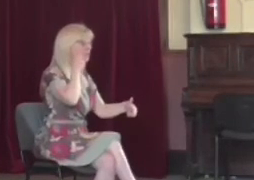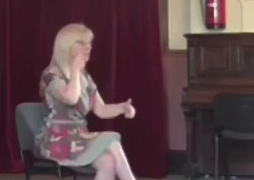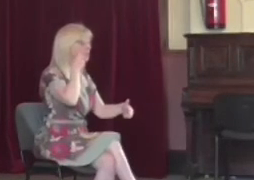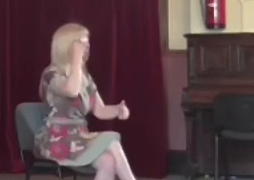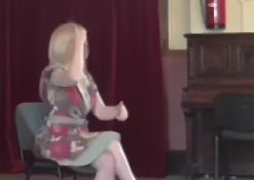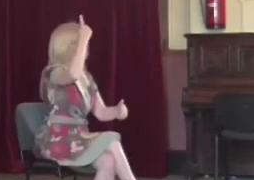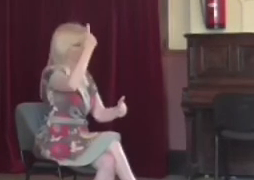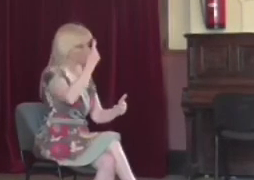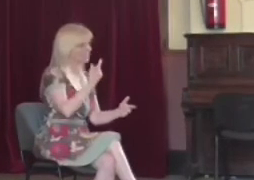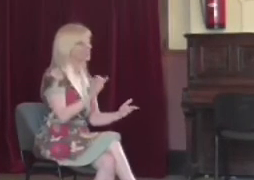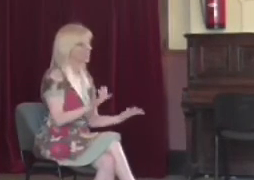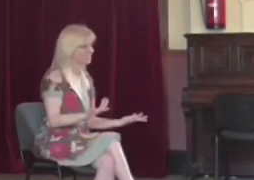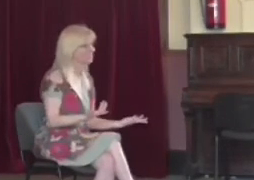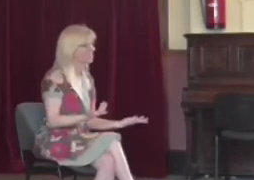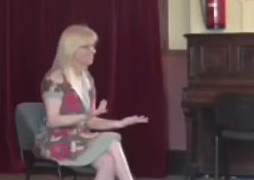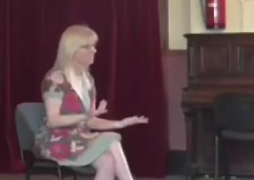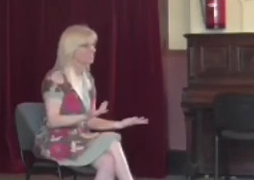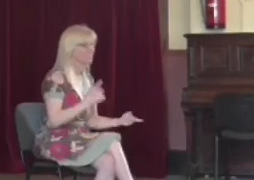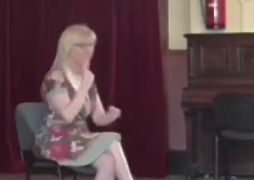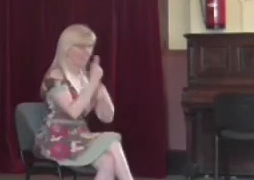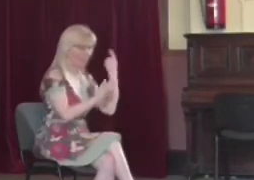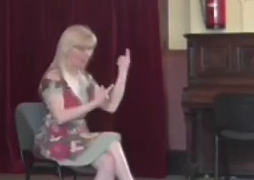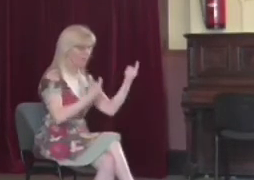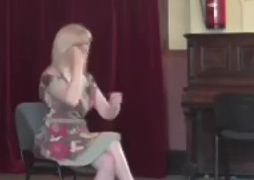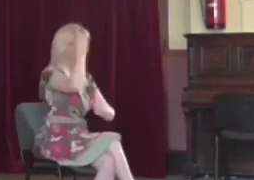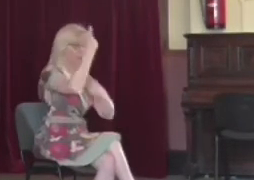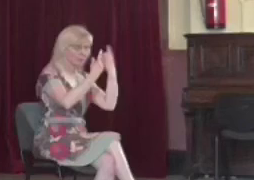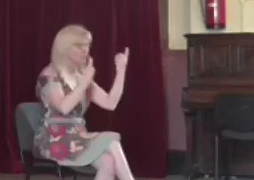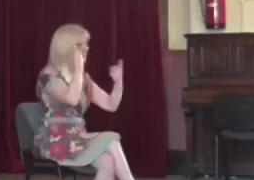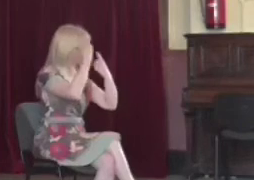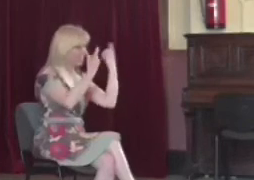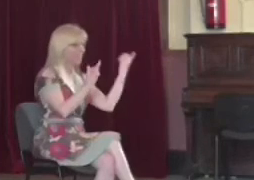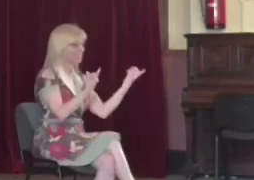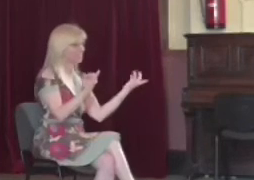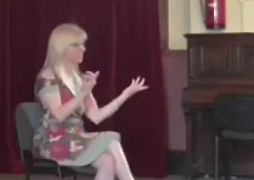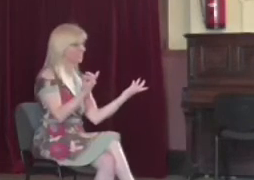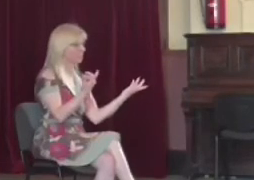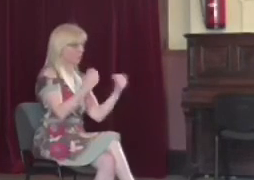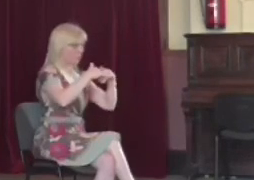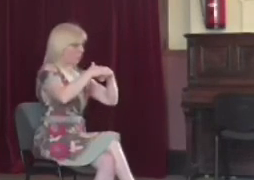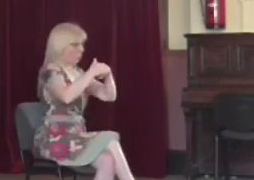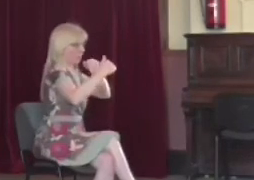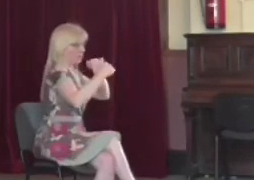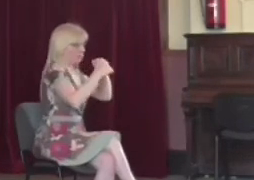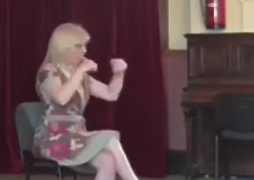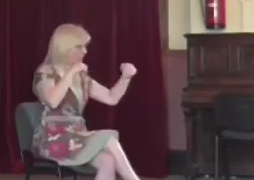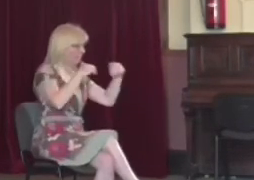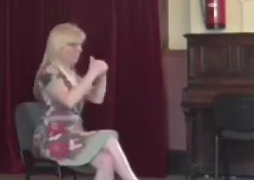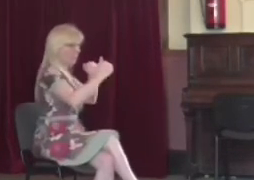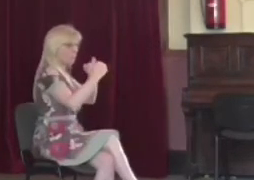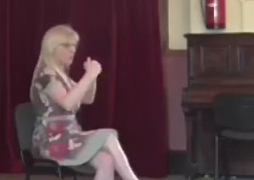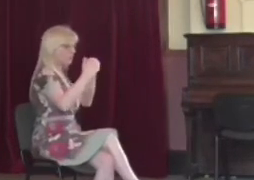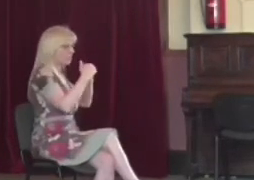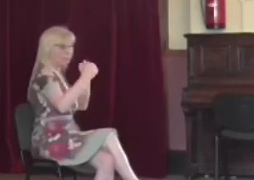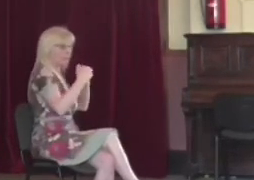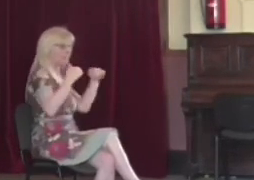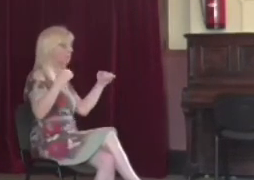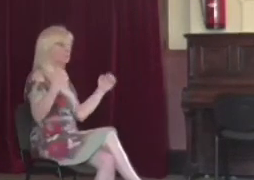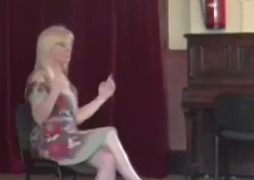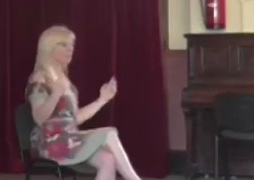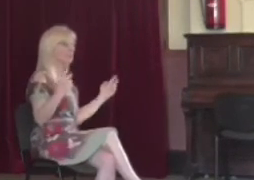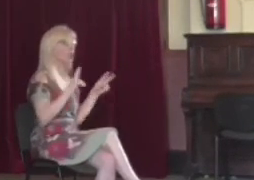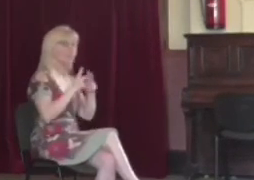The only way that we will see the kingdom grow, the only way we will see the church grow, is that each and every one of